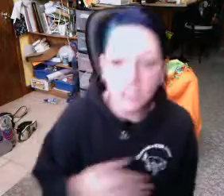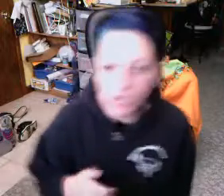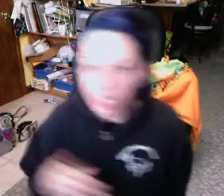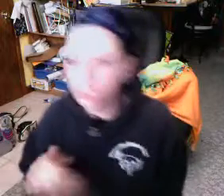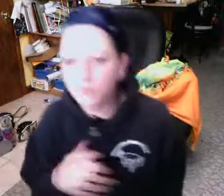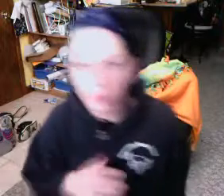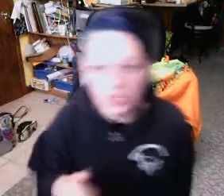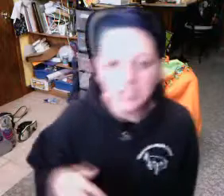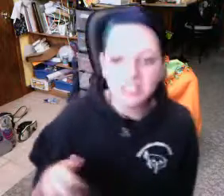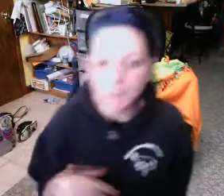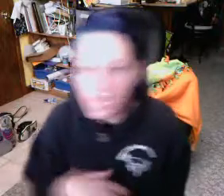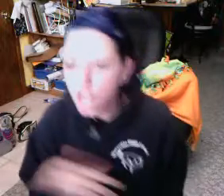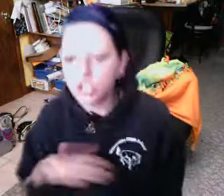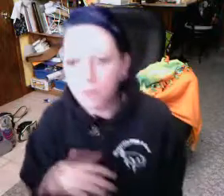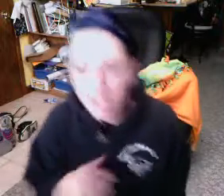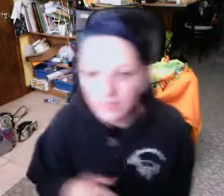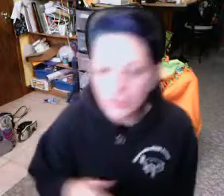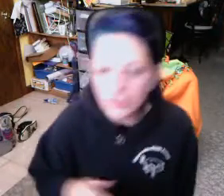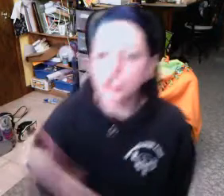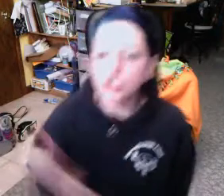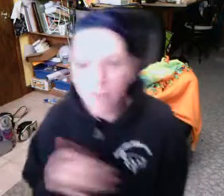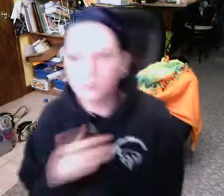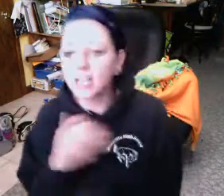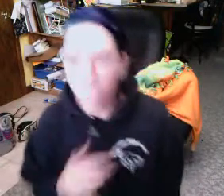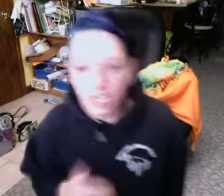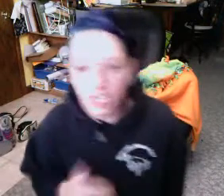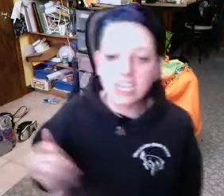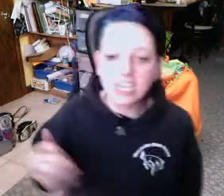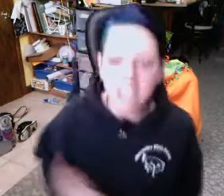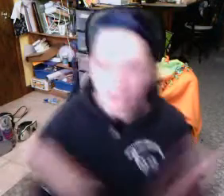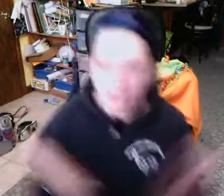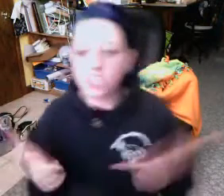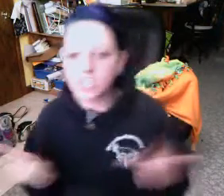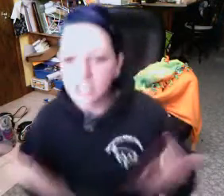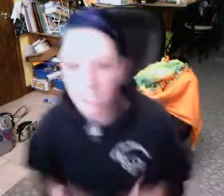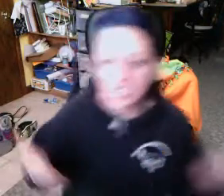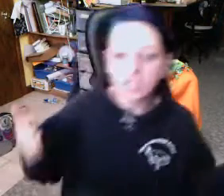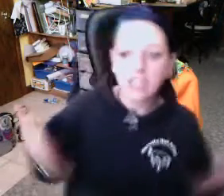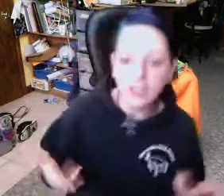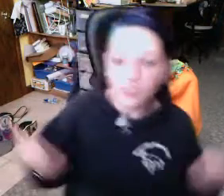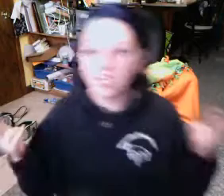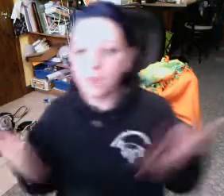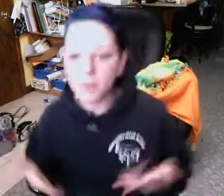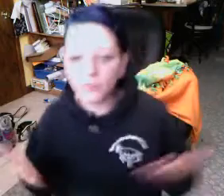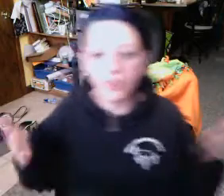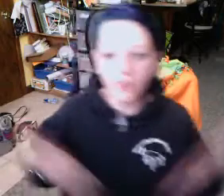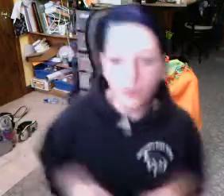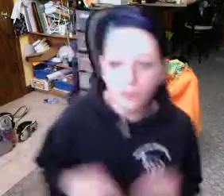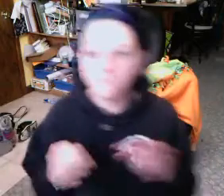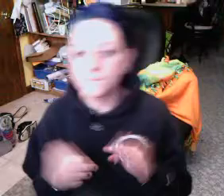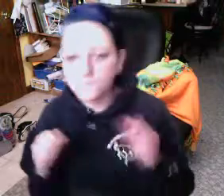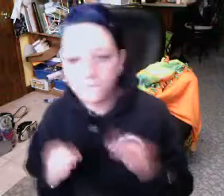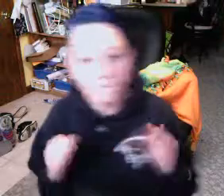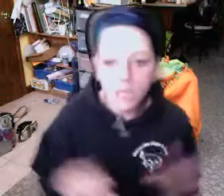eat lunch, leave you in the cement. Don't believe it? Stripe like a fucking Adidas. The guns are leaving. Give a nigga Viva Fever.